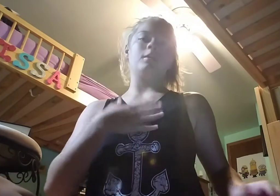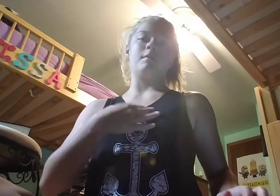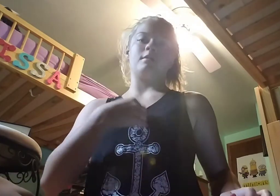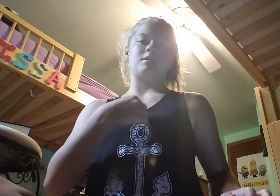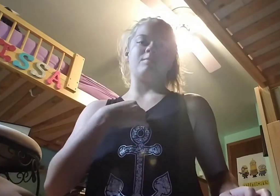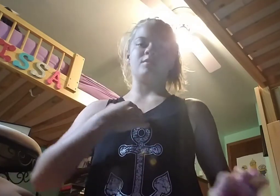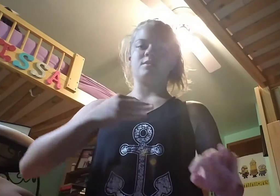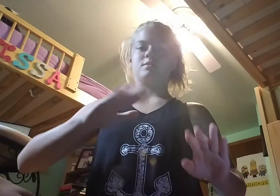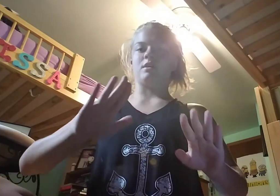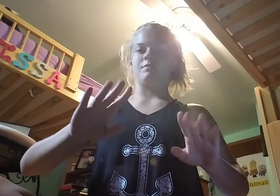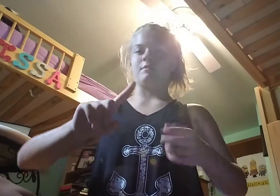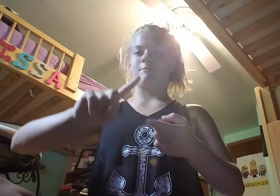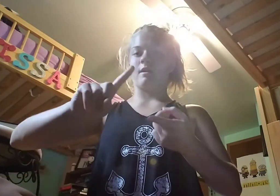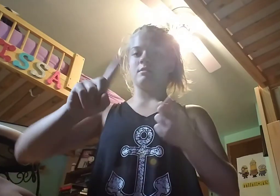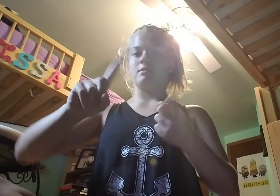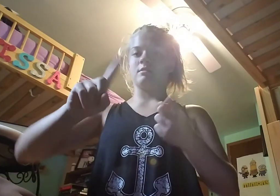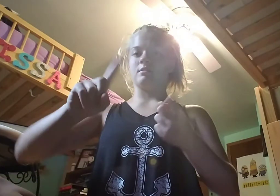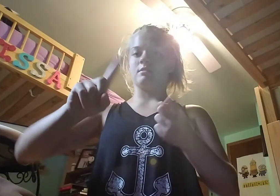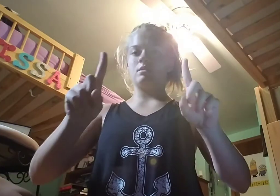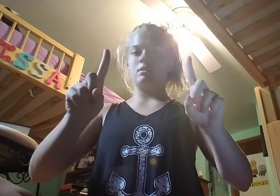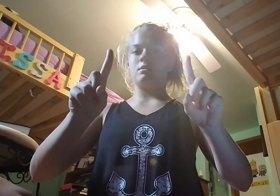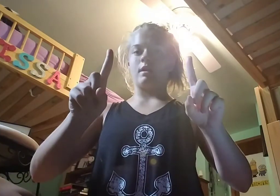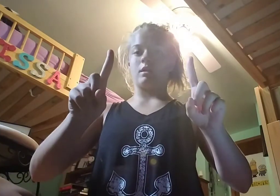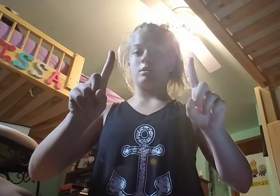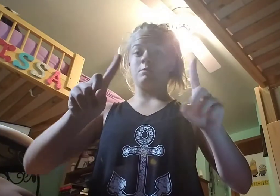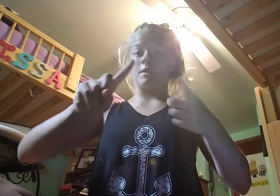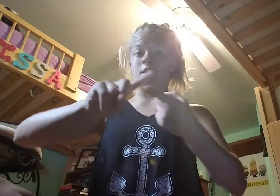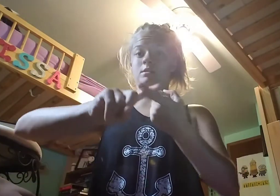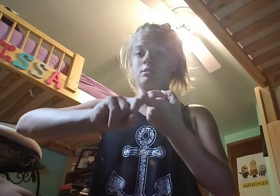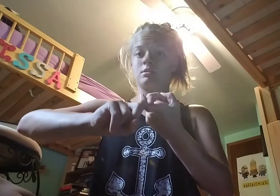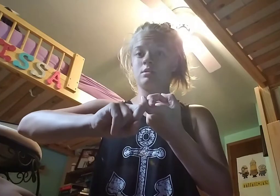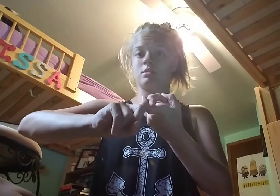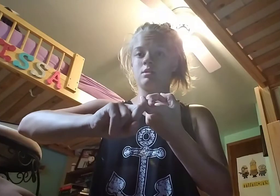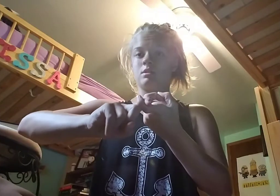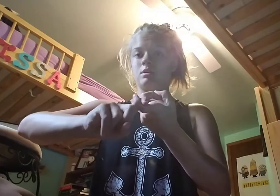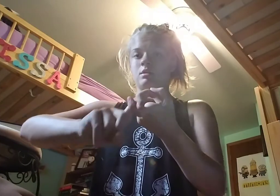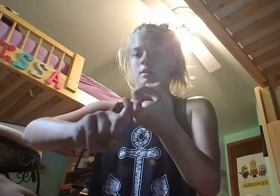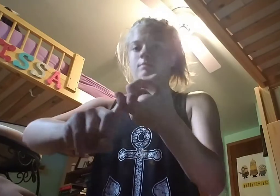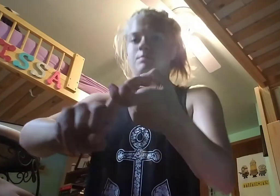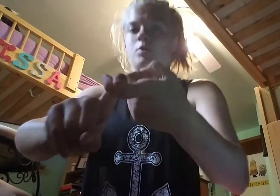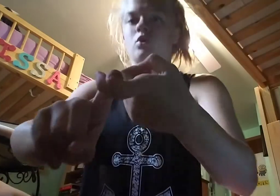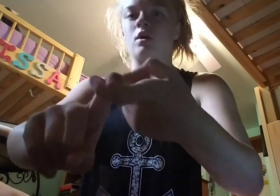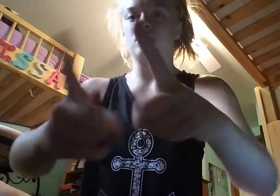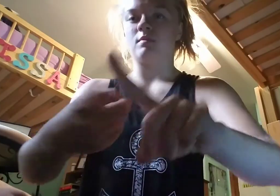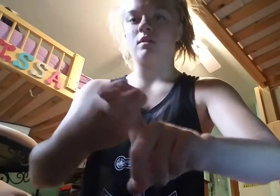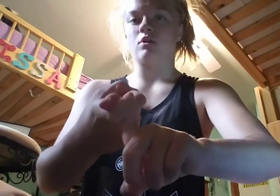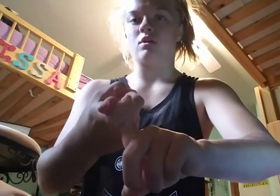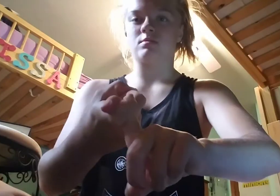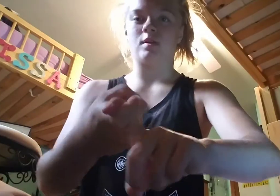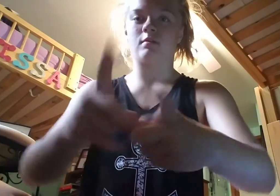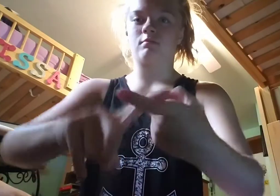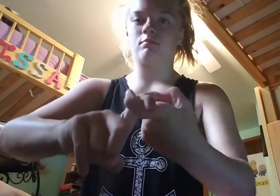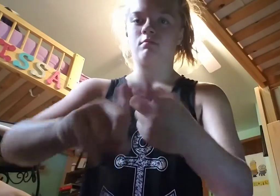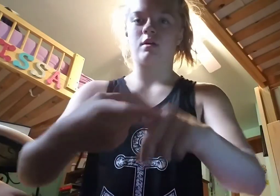my eyes kind of point to yourself, and then friends, take like two fingers, like cross them, and then cross them, like, yeah, like